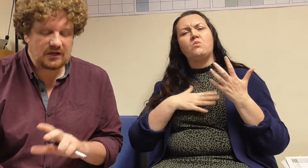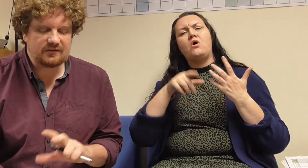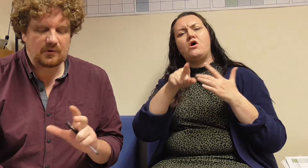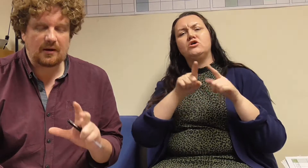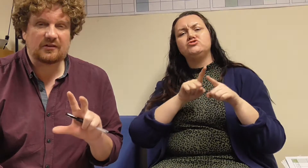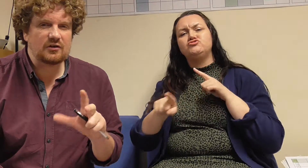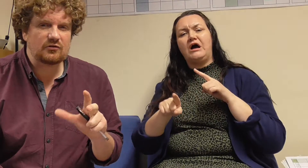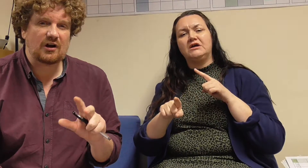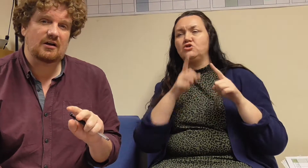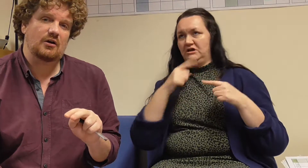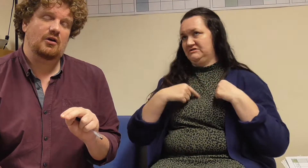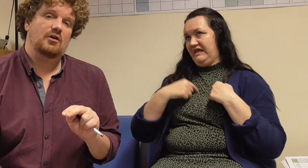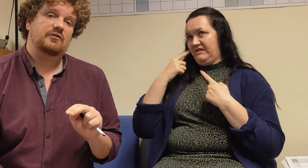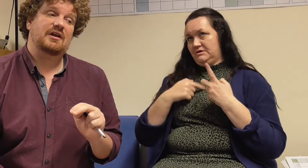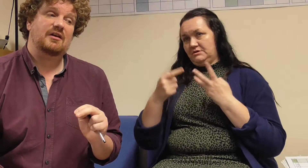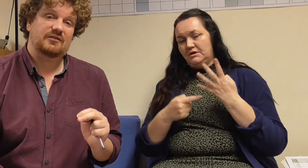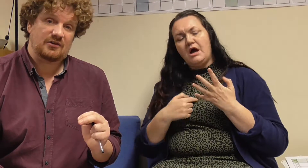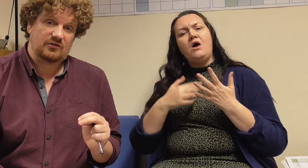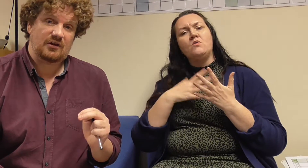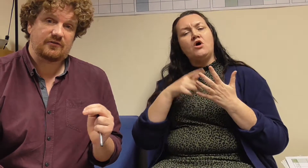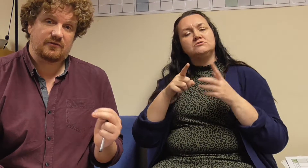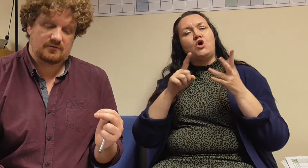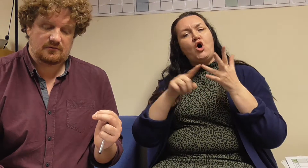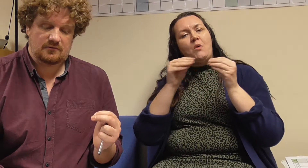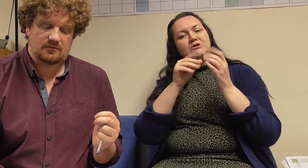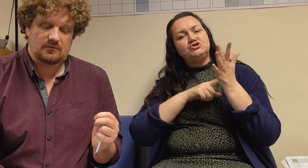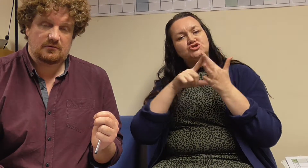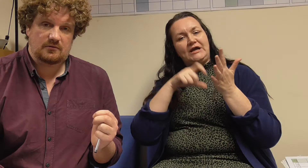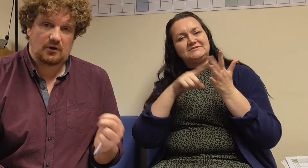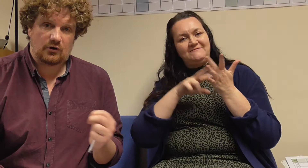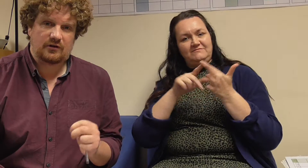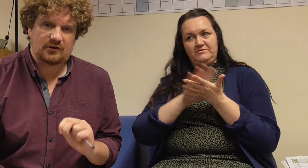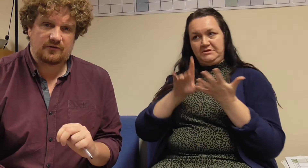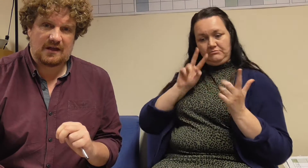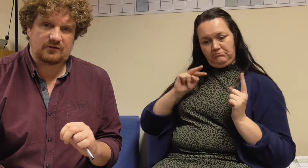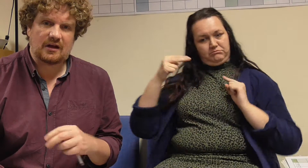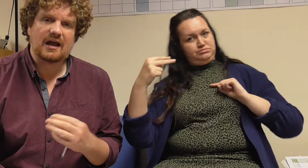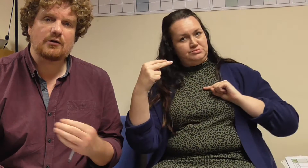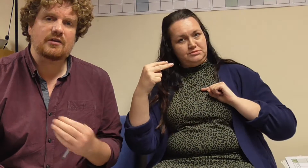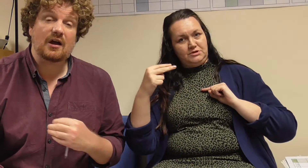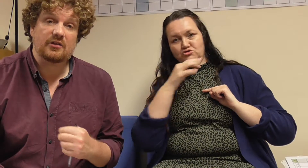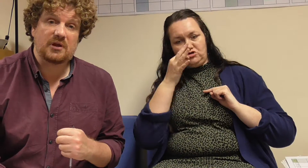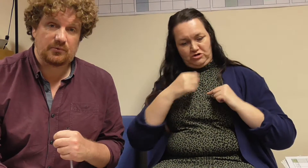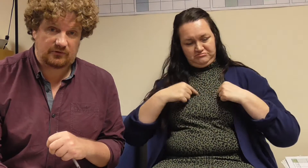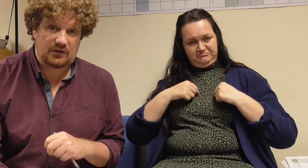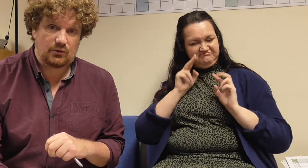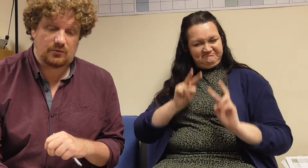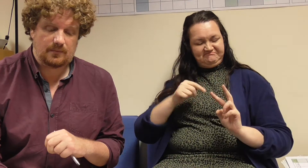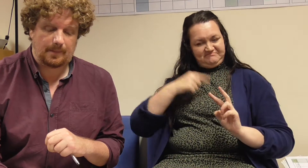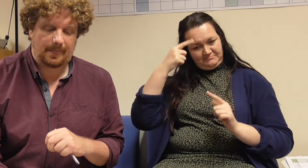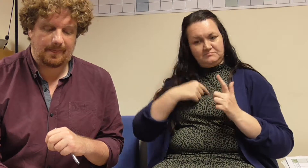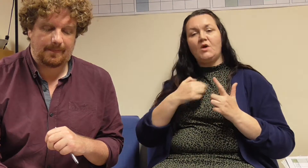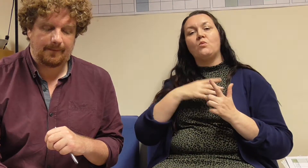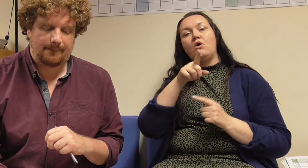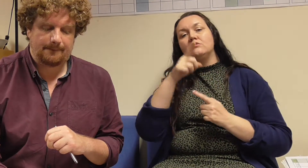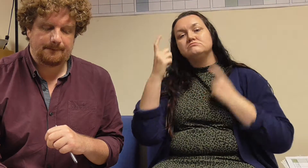It's not easy, but I'm asking you to try and stand outside yourself and look at yourself from the outside, how you think other people see you.